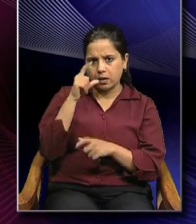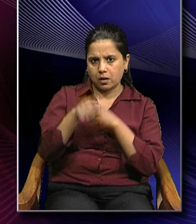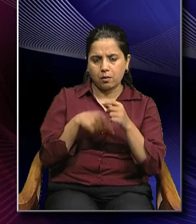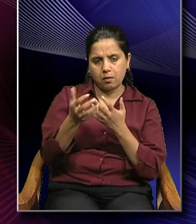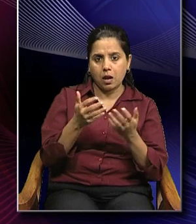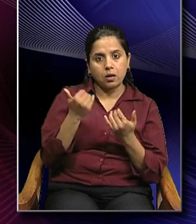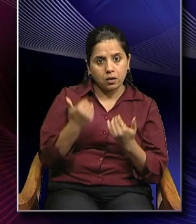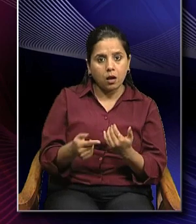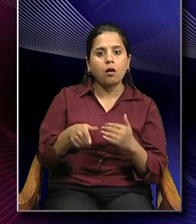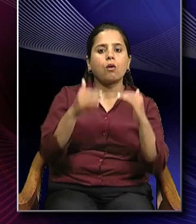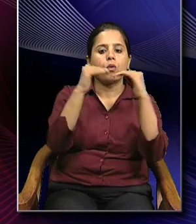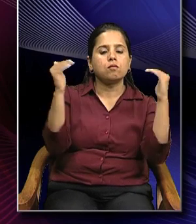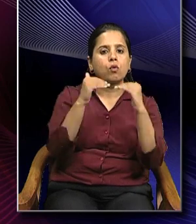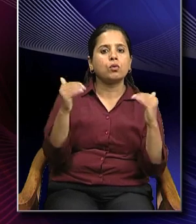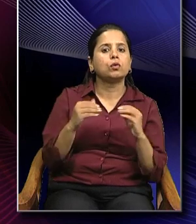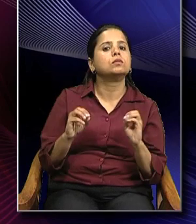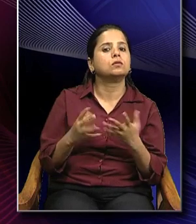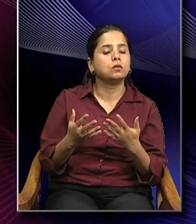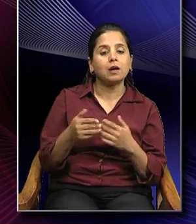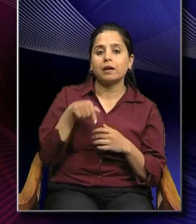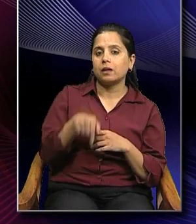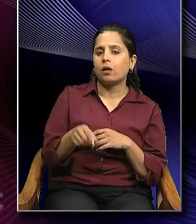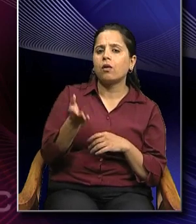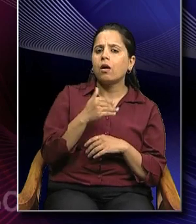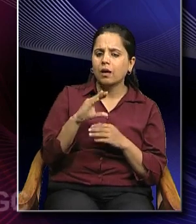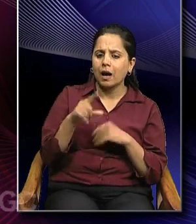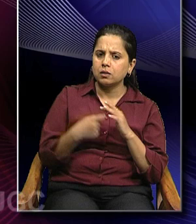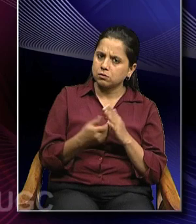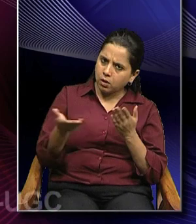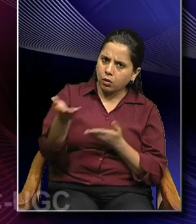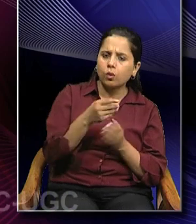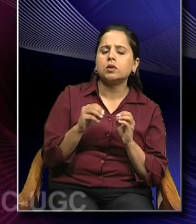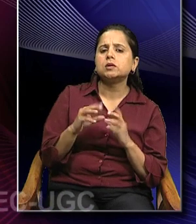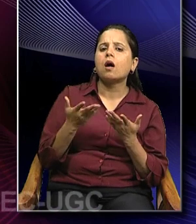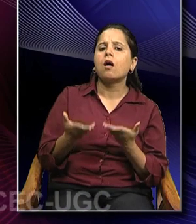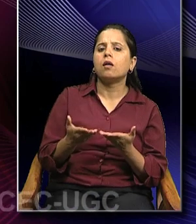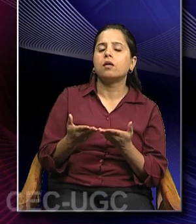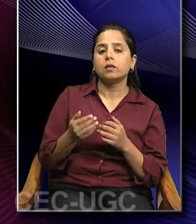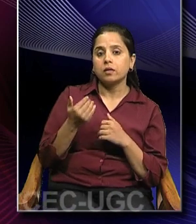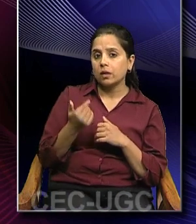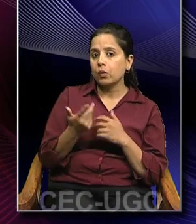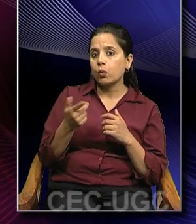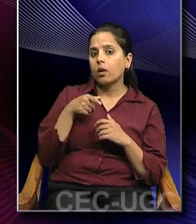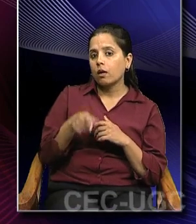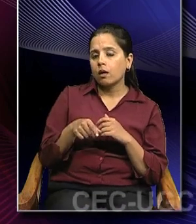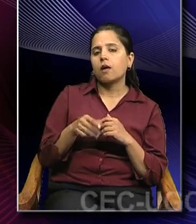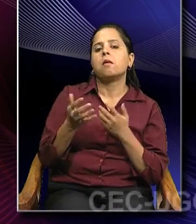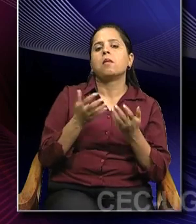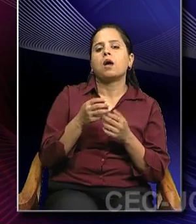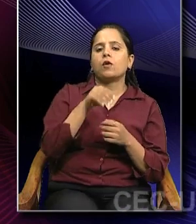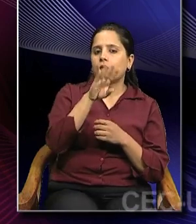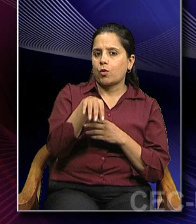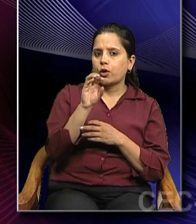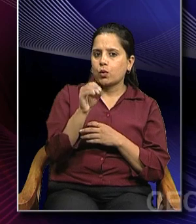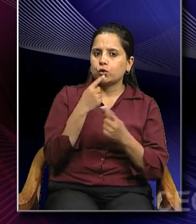now it has become horizontal. So, it is coming from the customers, and this is what marketing 4.0 talks